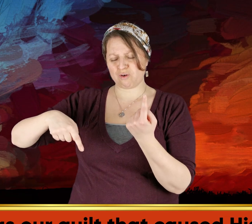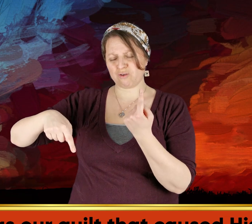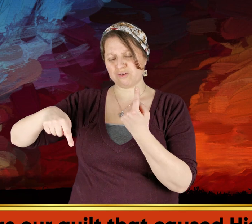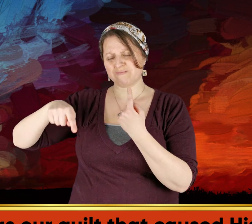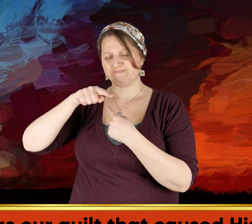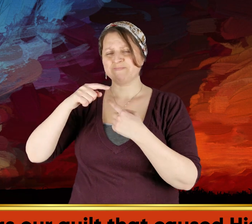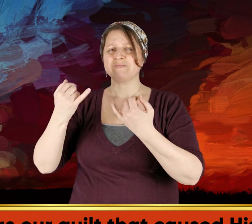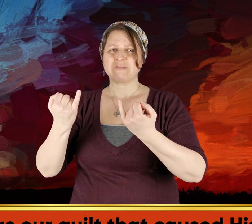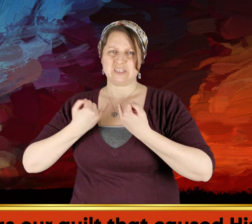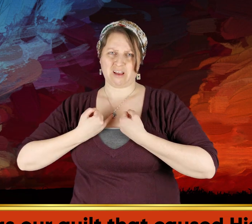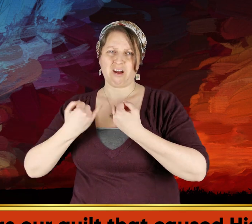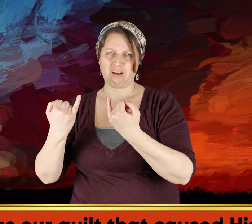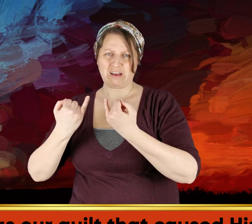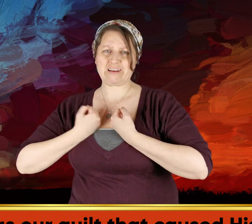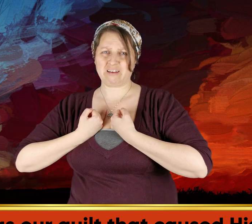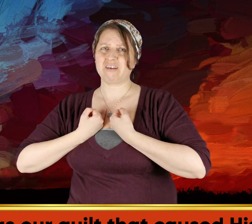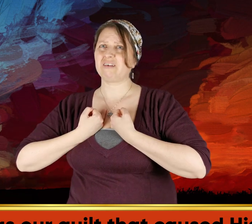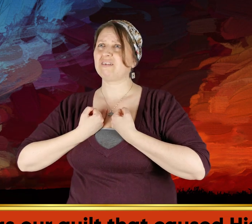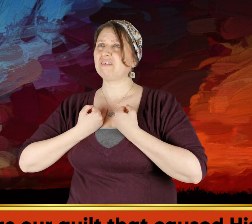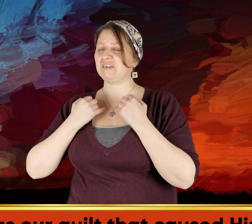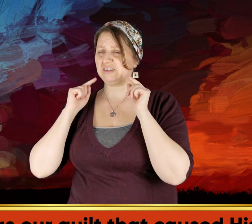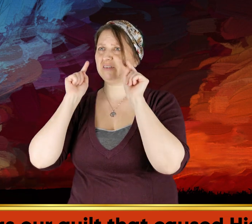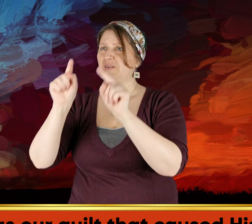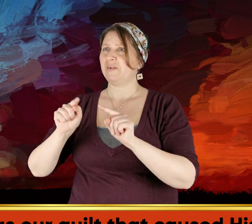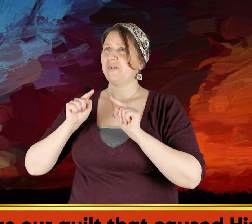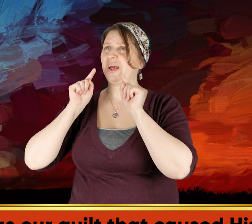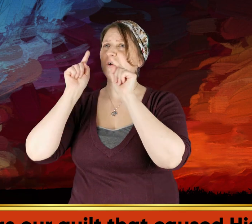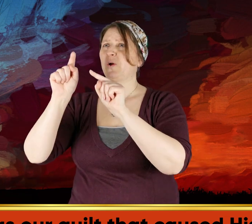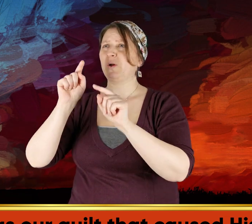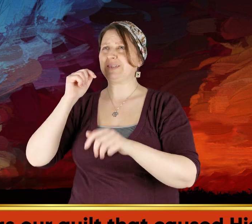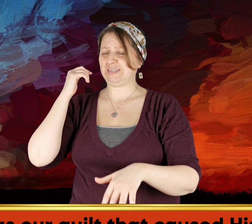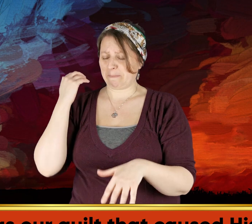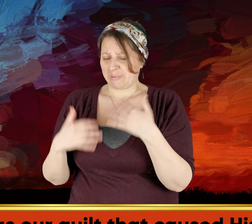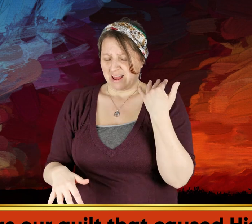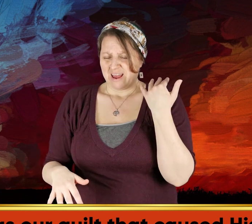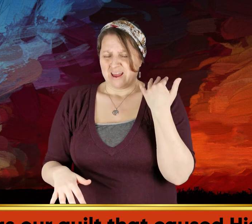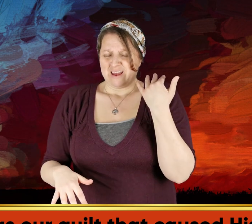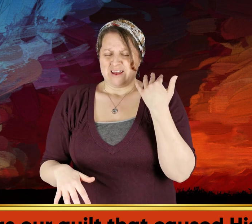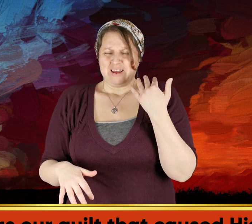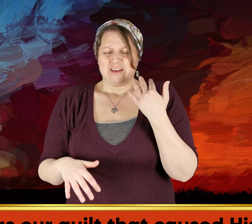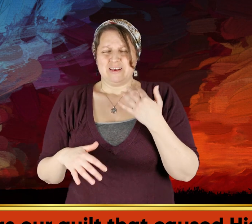our guilt That caused His pain